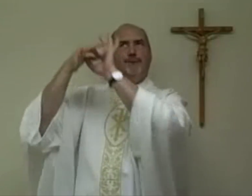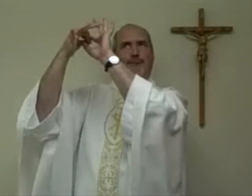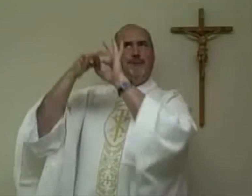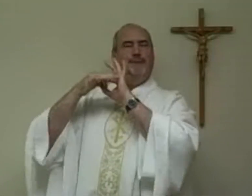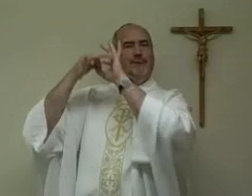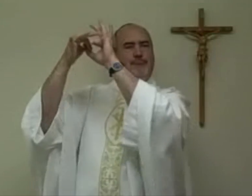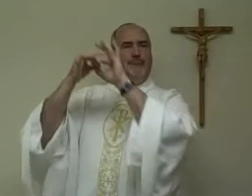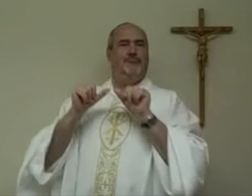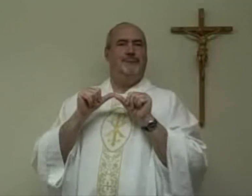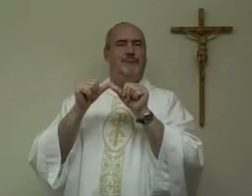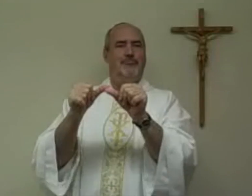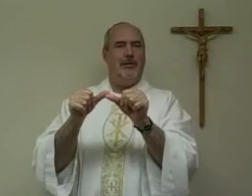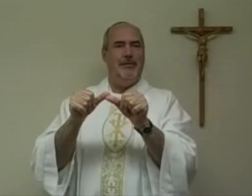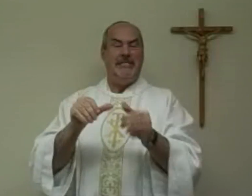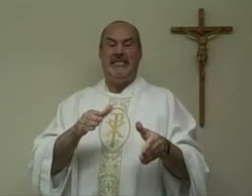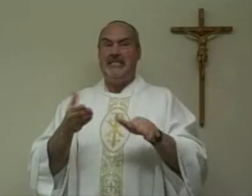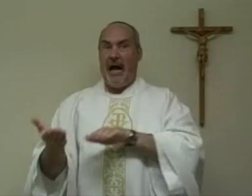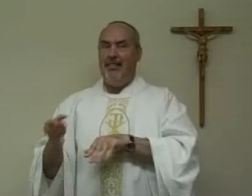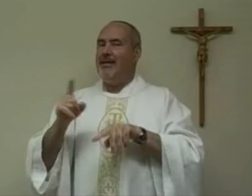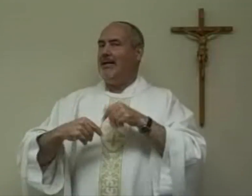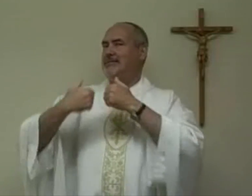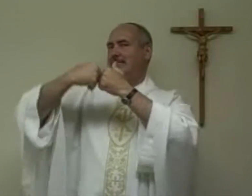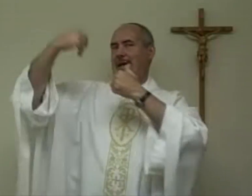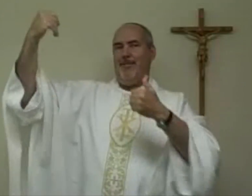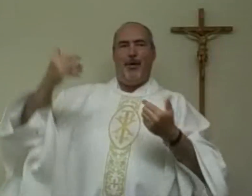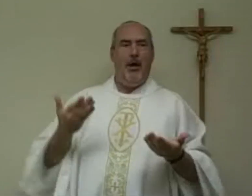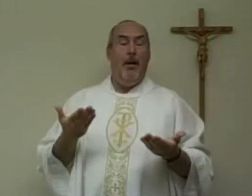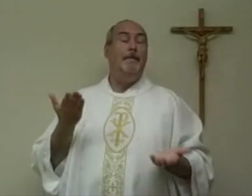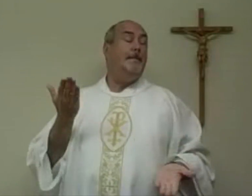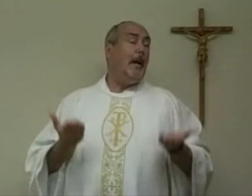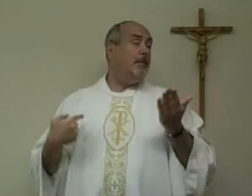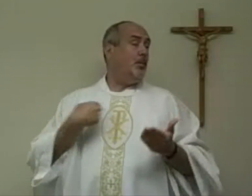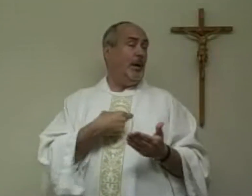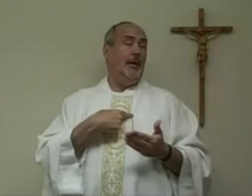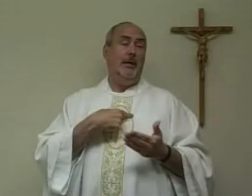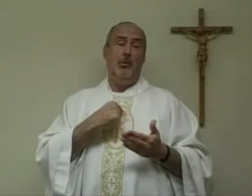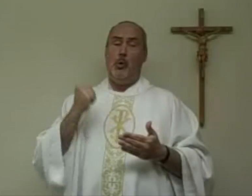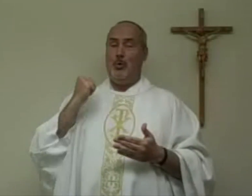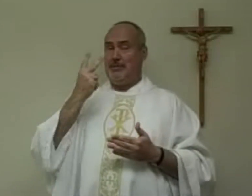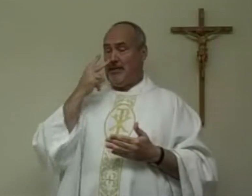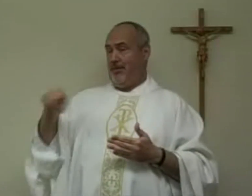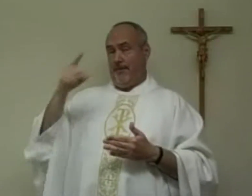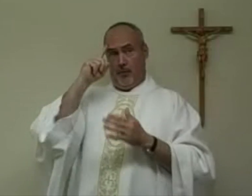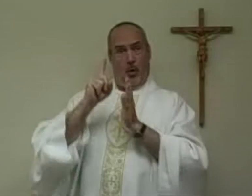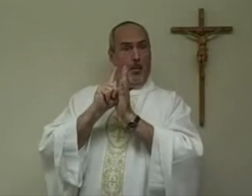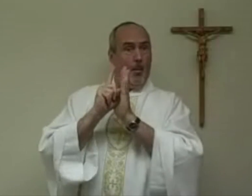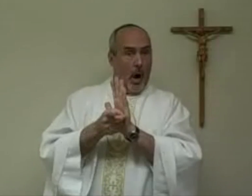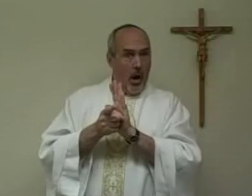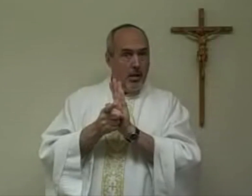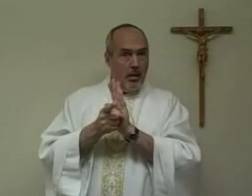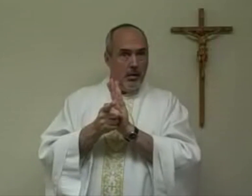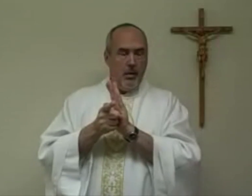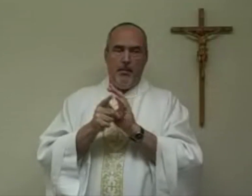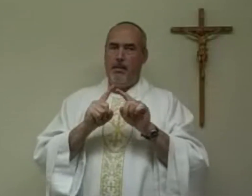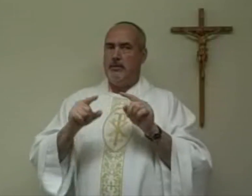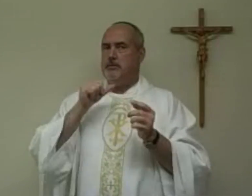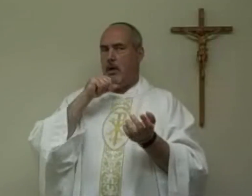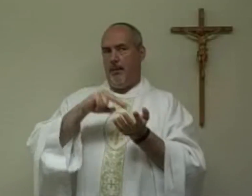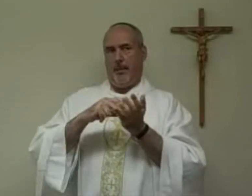is what the communion of saints is. That death does not separate us. Even though we may not see them